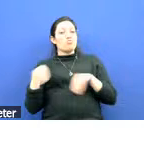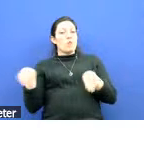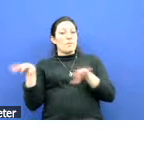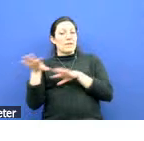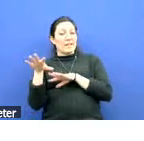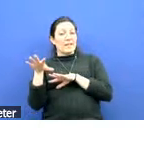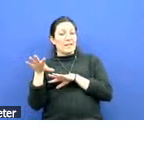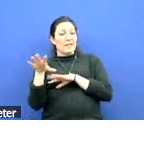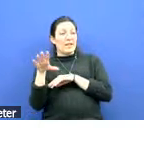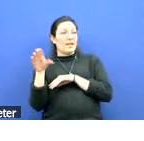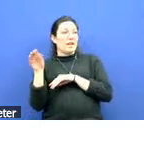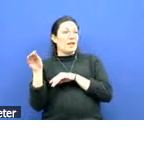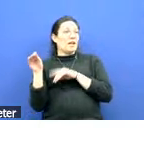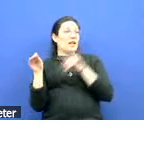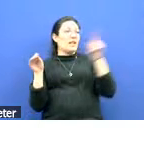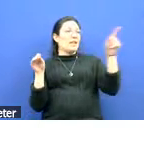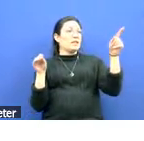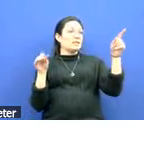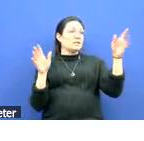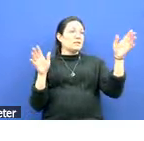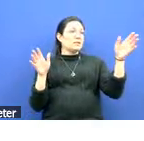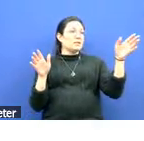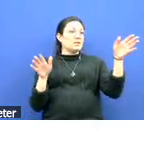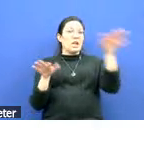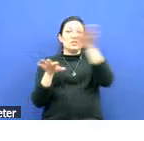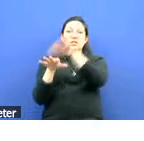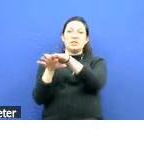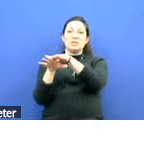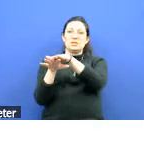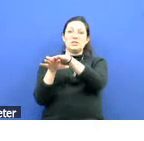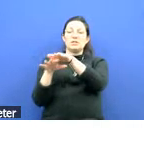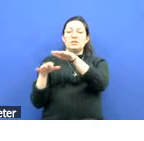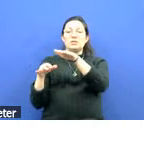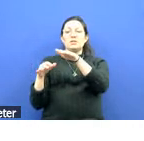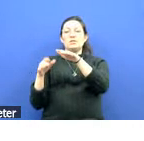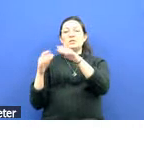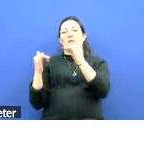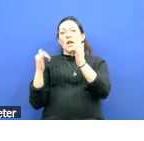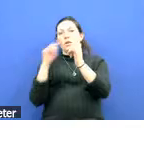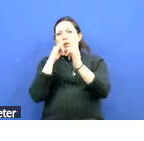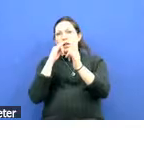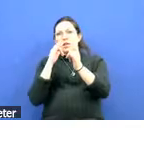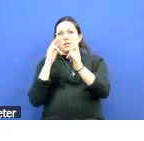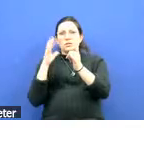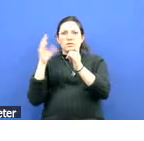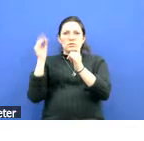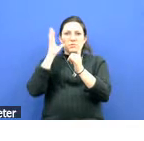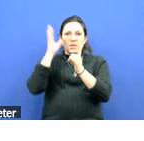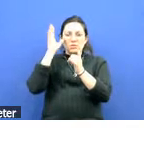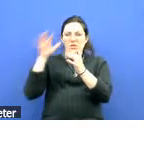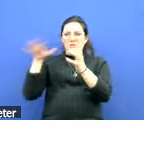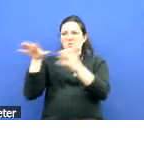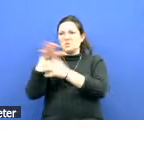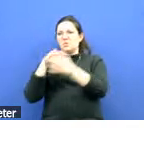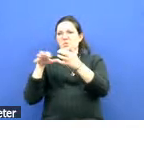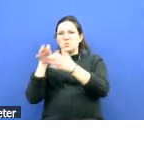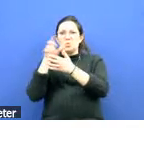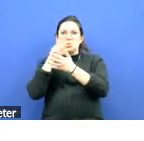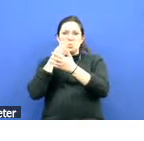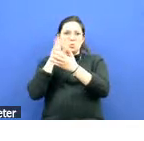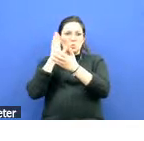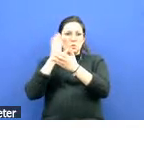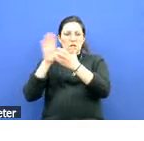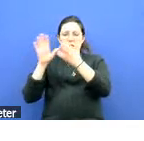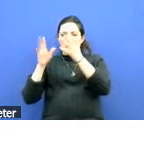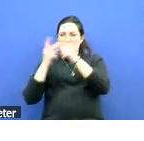by some of the stuff. And so you're often will be working with their kids and the parent together to try to, some of the ones we've